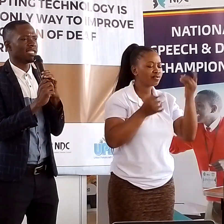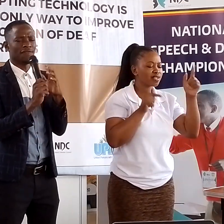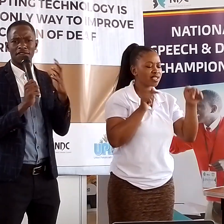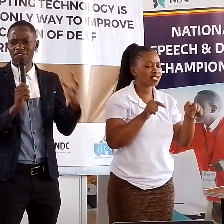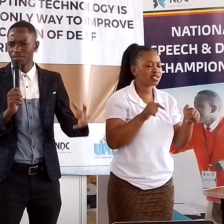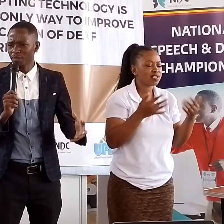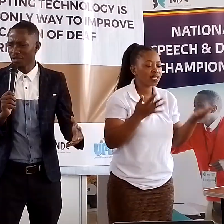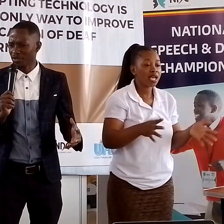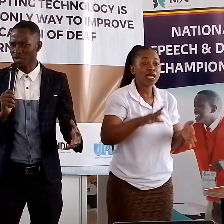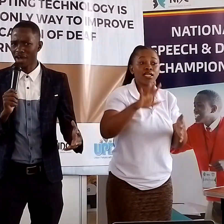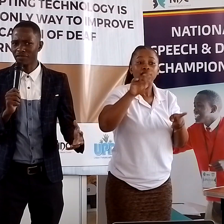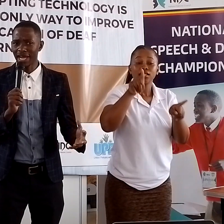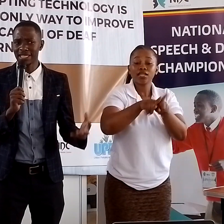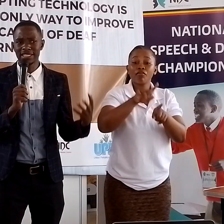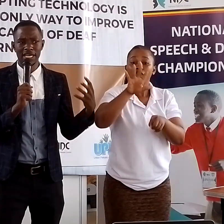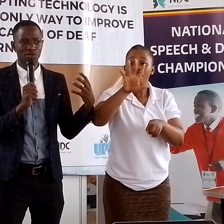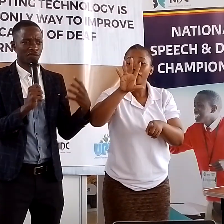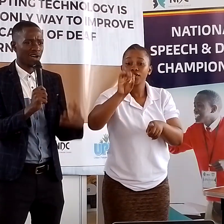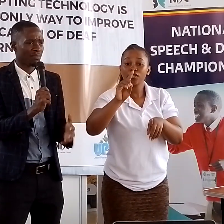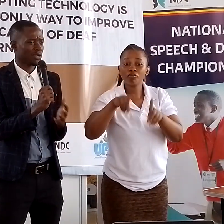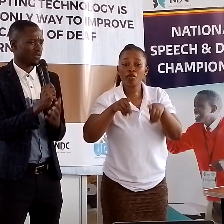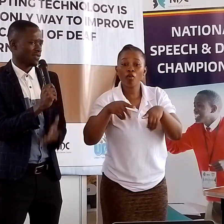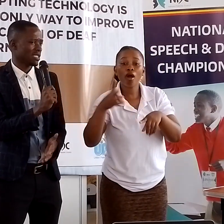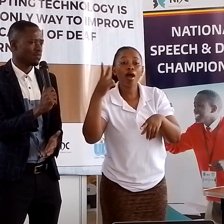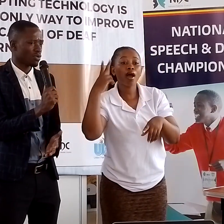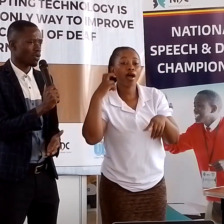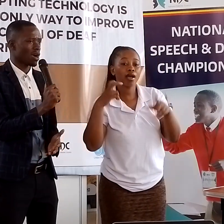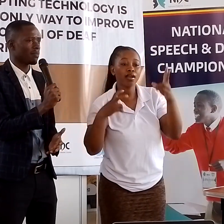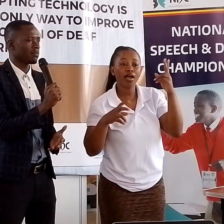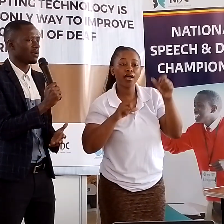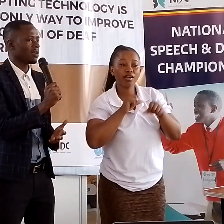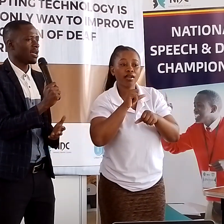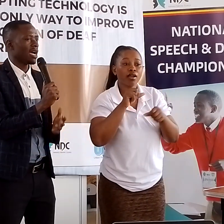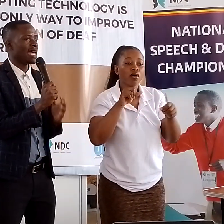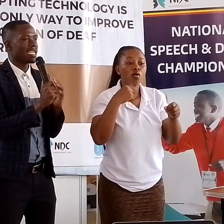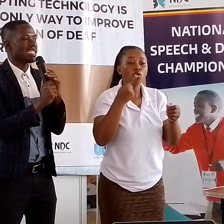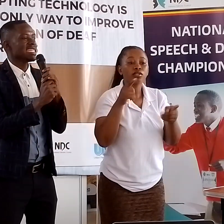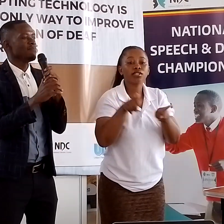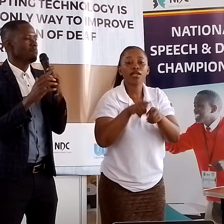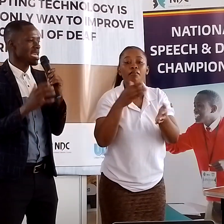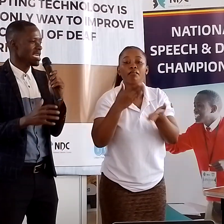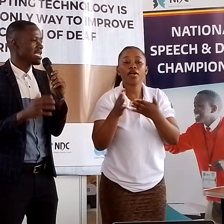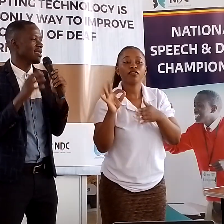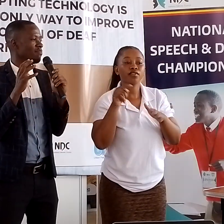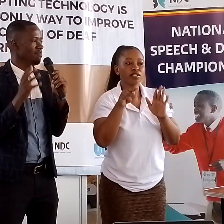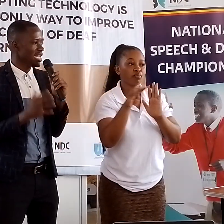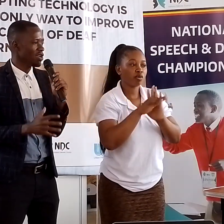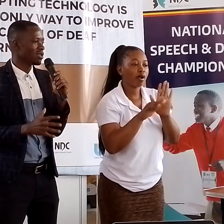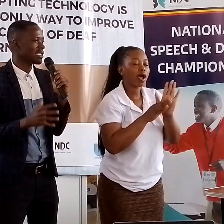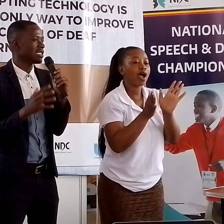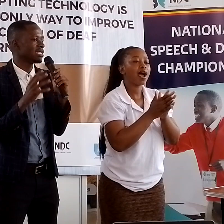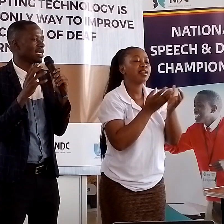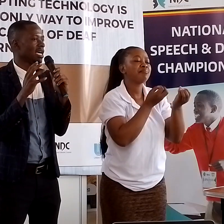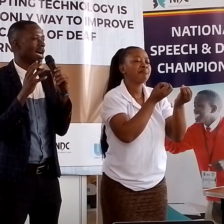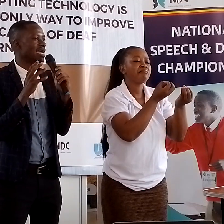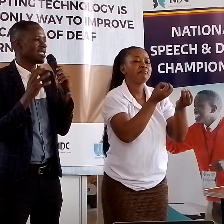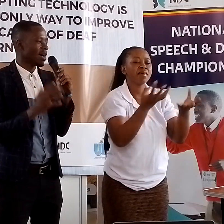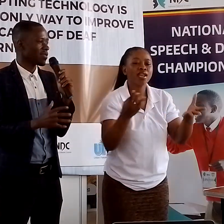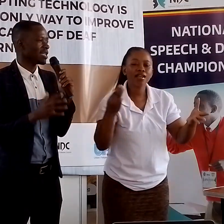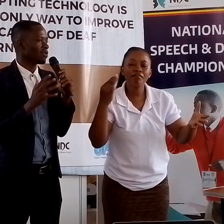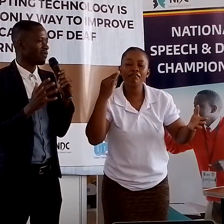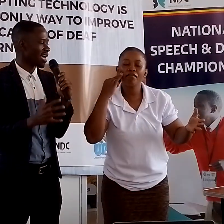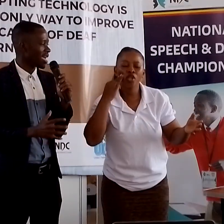then the 50 people that we have had that are so far part of this program. And then the many millions